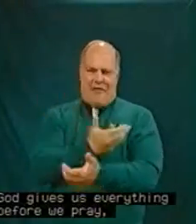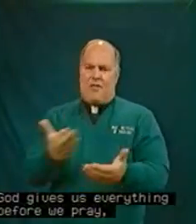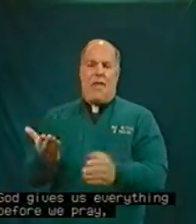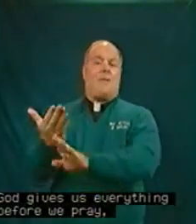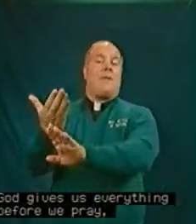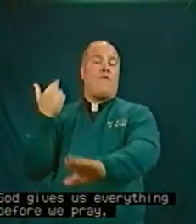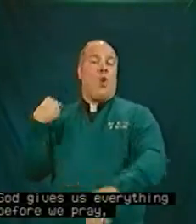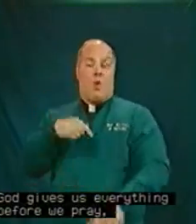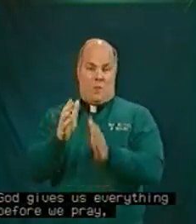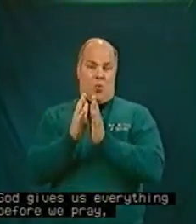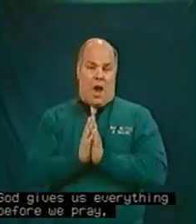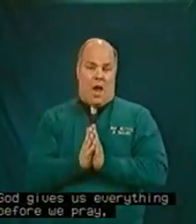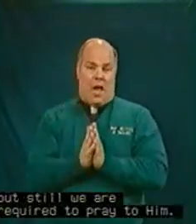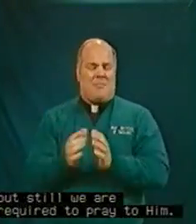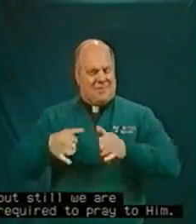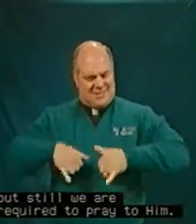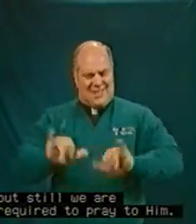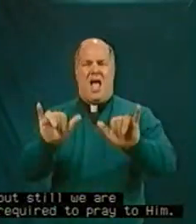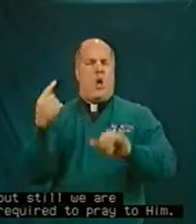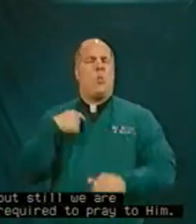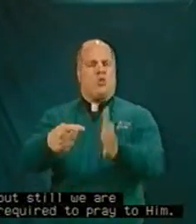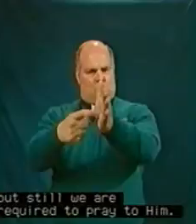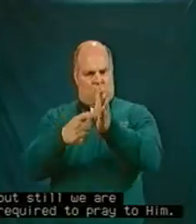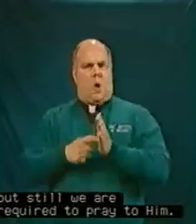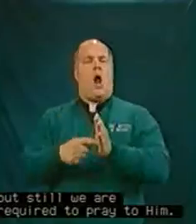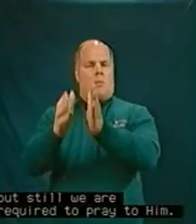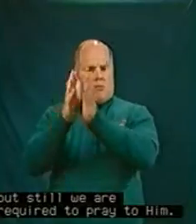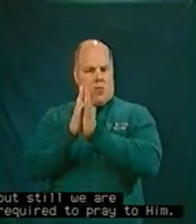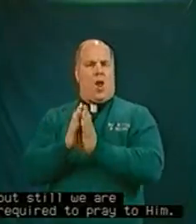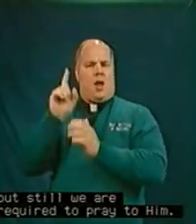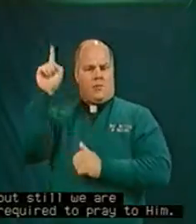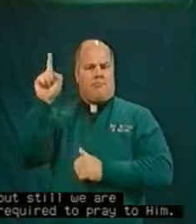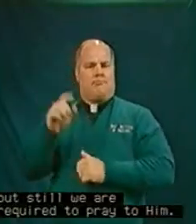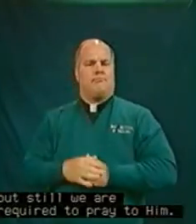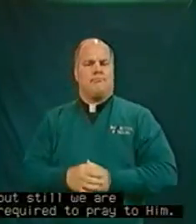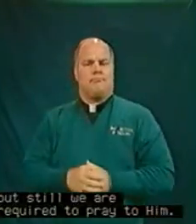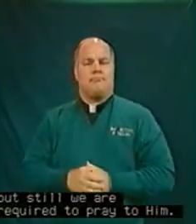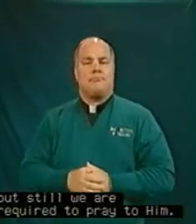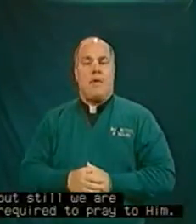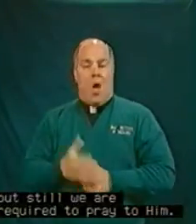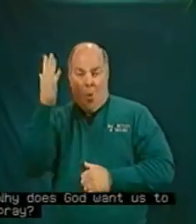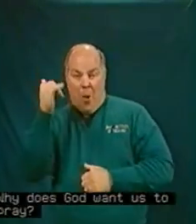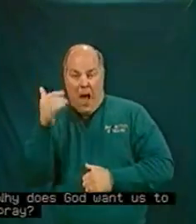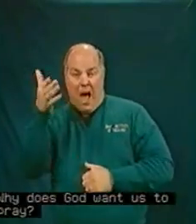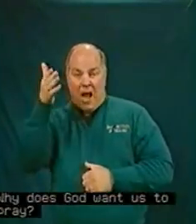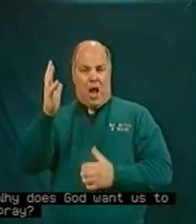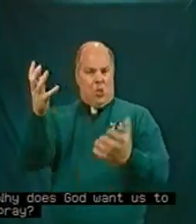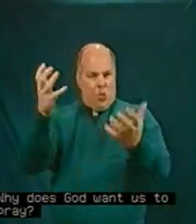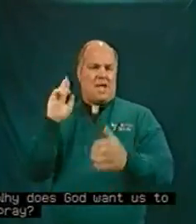us everything before we pray, but still we are required to pray to him. Why